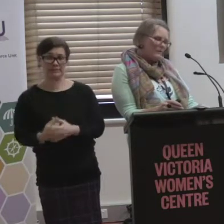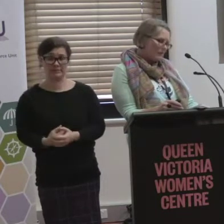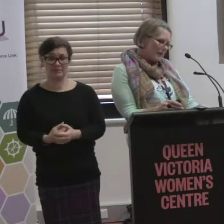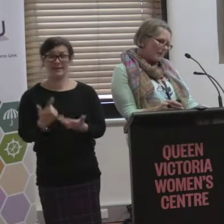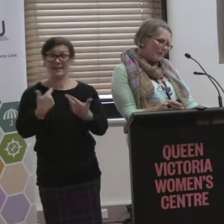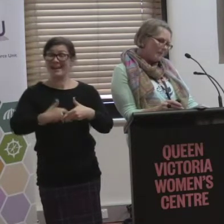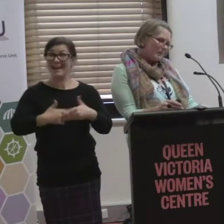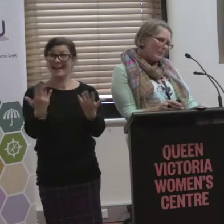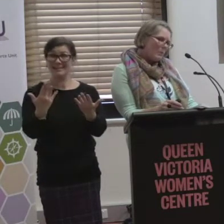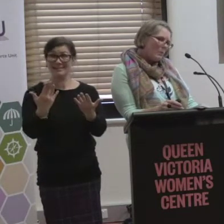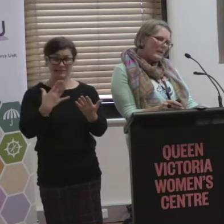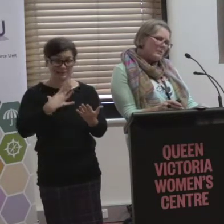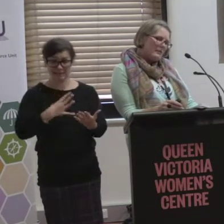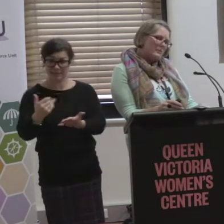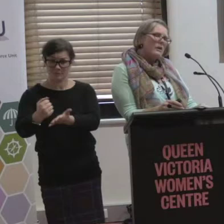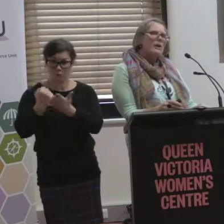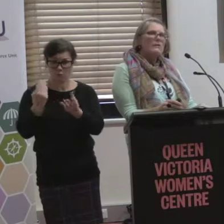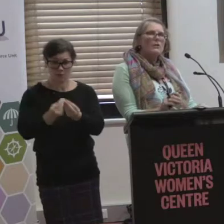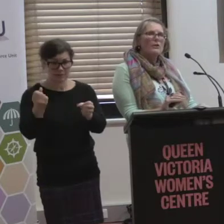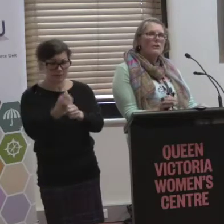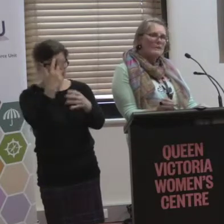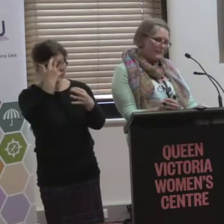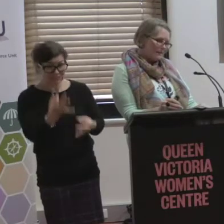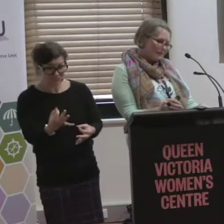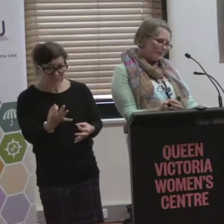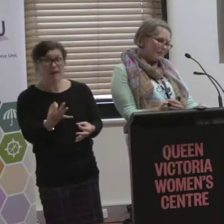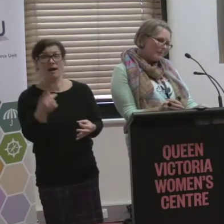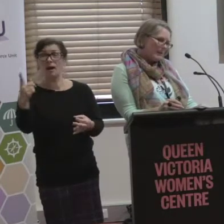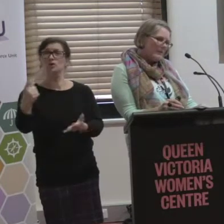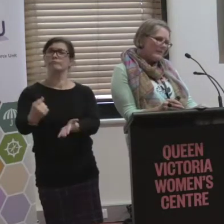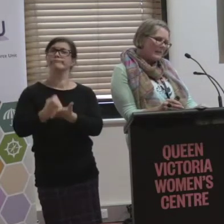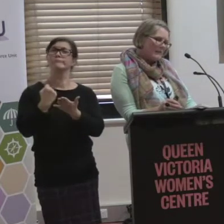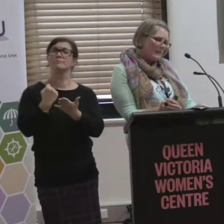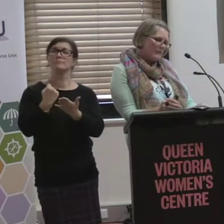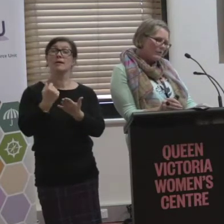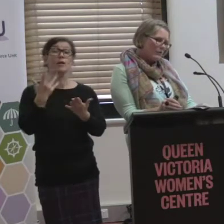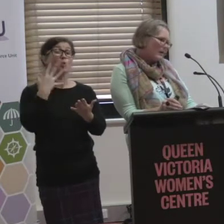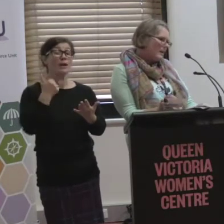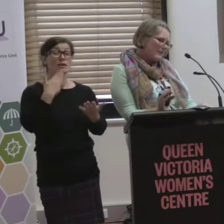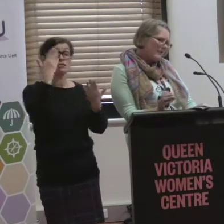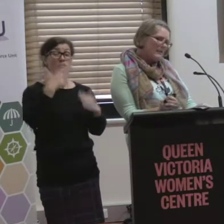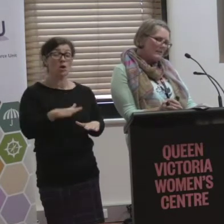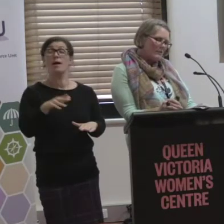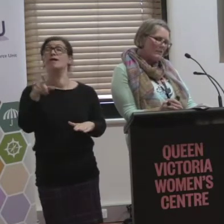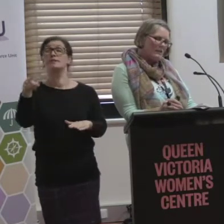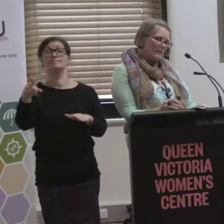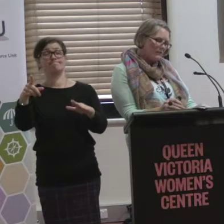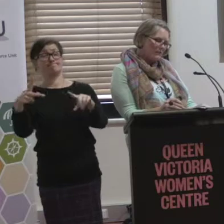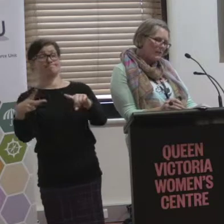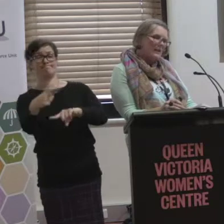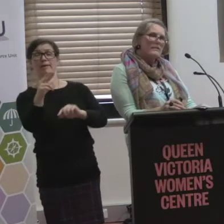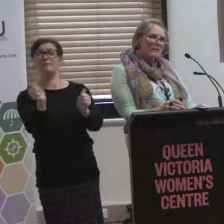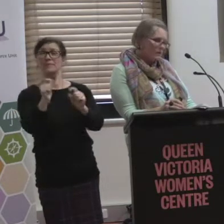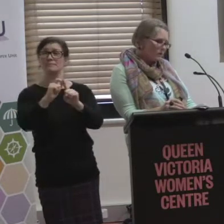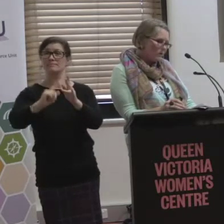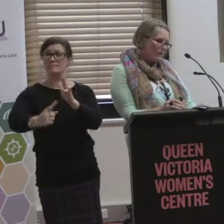with decision-making. When the principal dies, the authority ceases. Every state and territory in